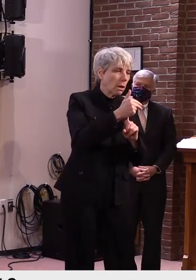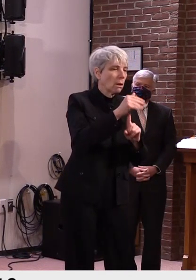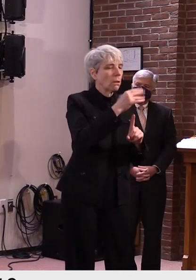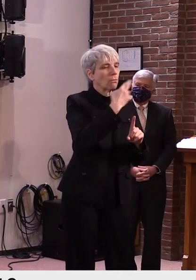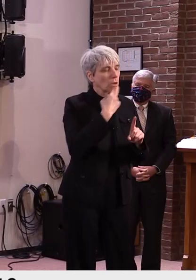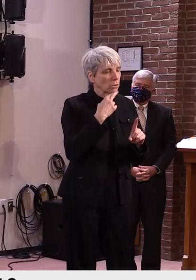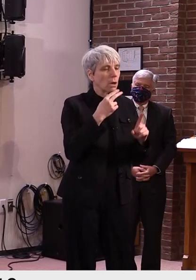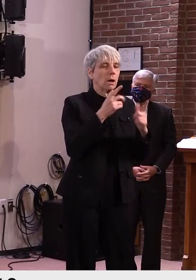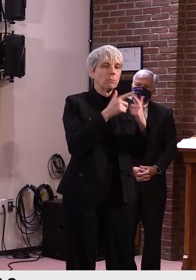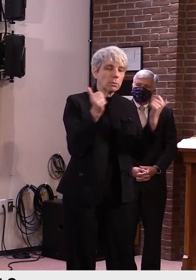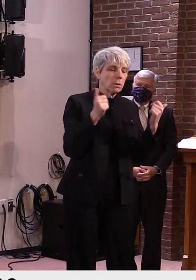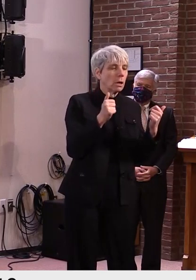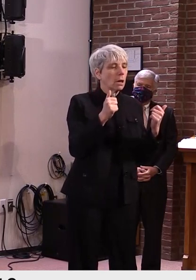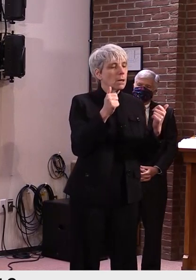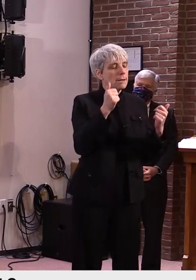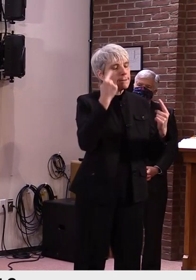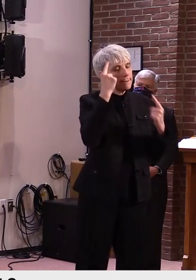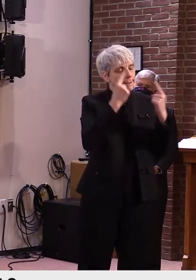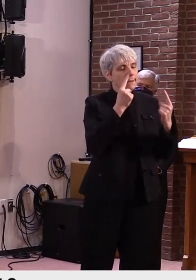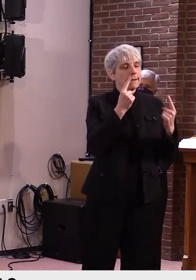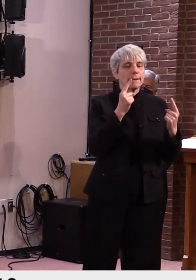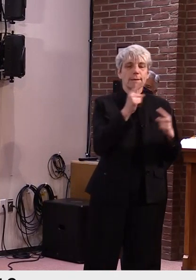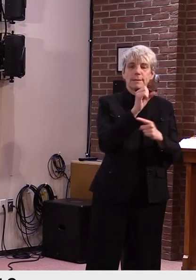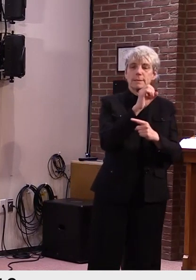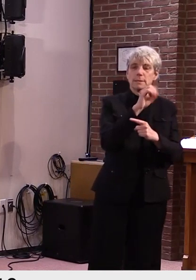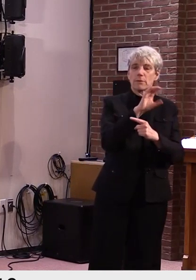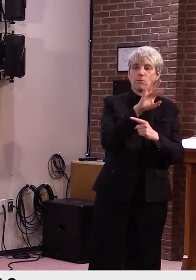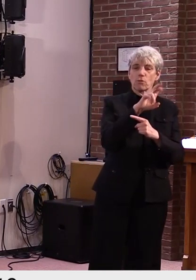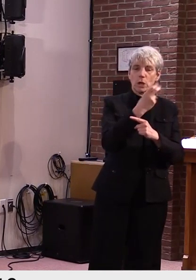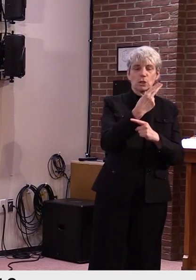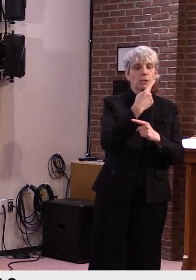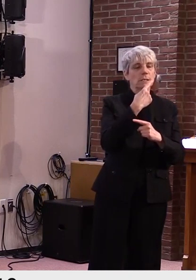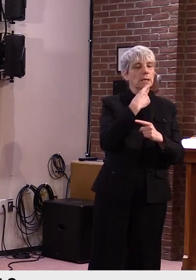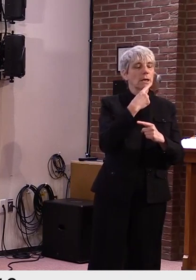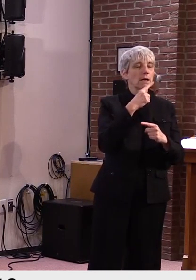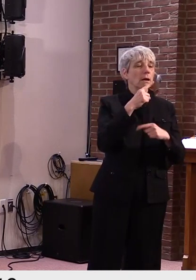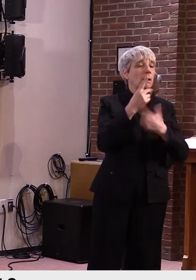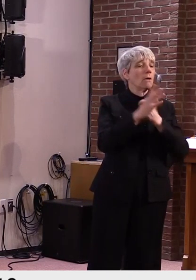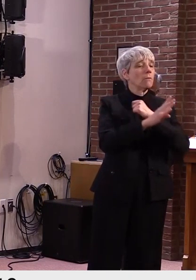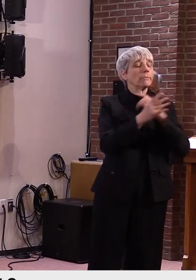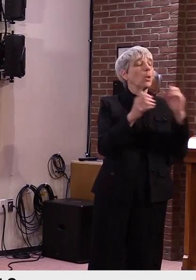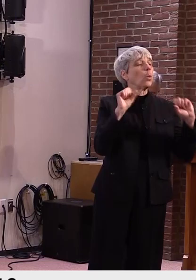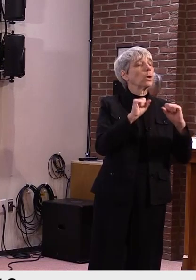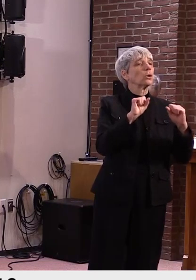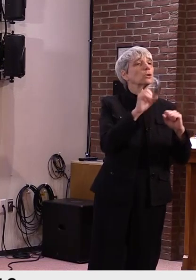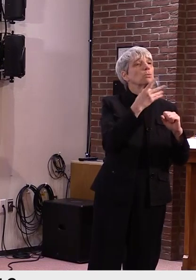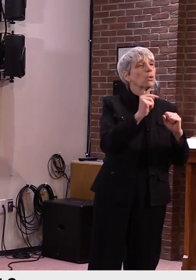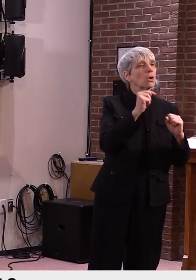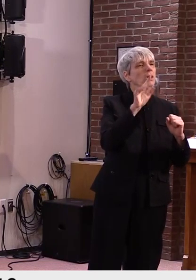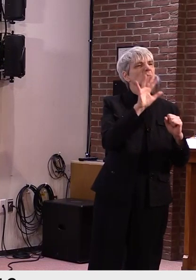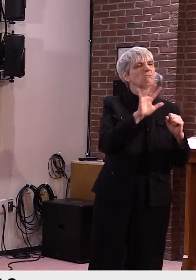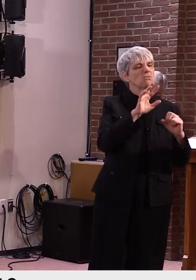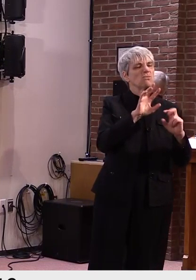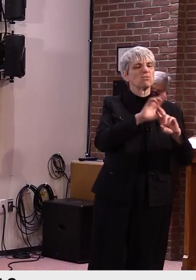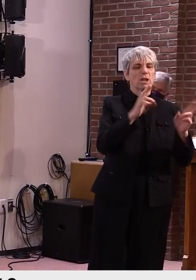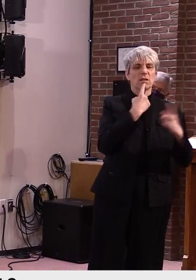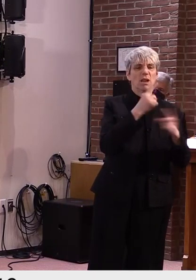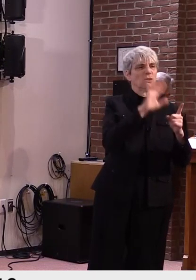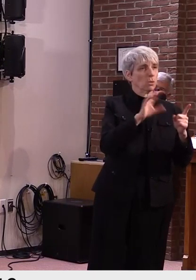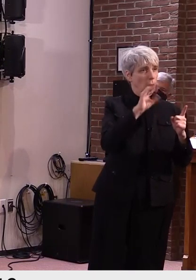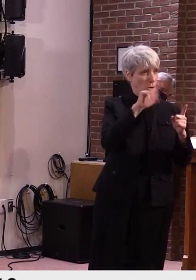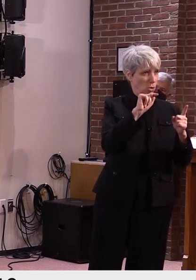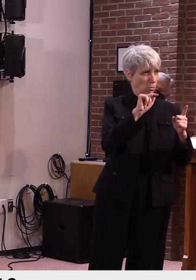You know, October, I think, is what Secretary French was talking about high school sports. Yeah, well, again, I think we're going to rely on the data